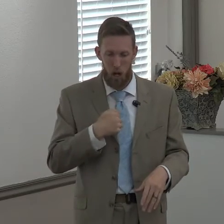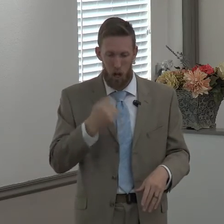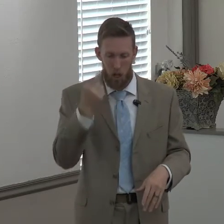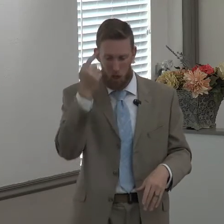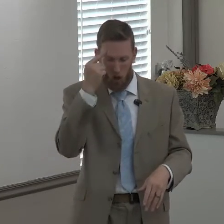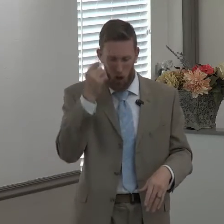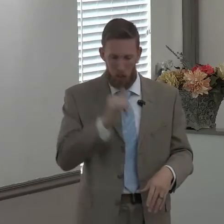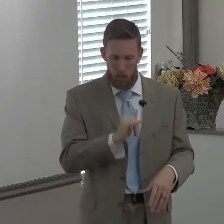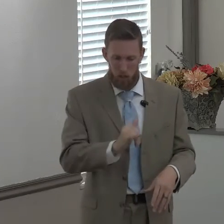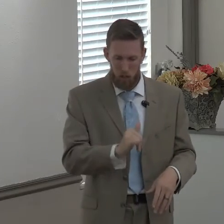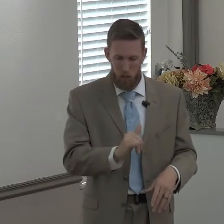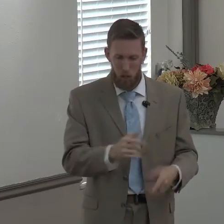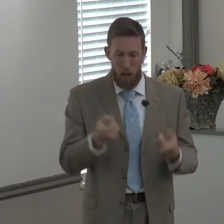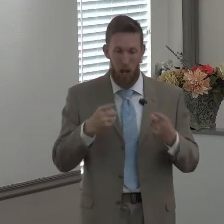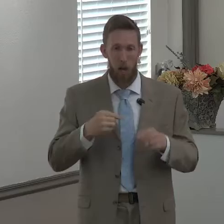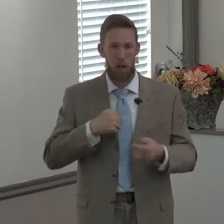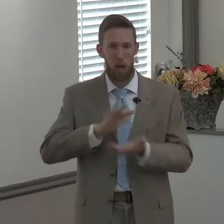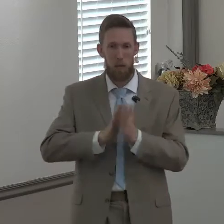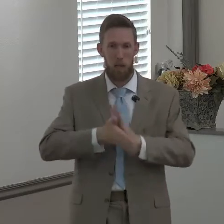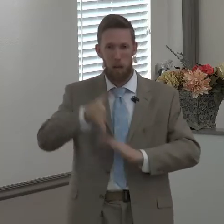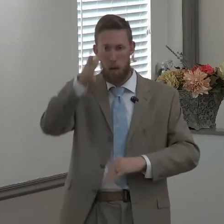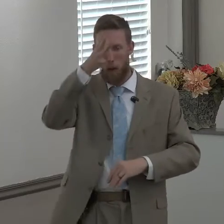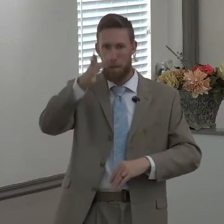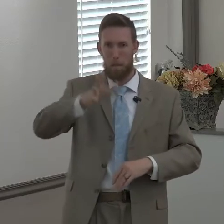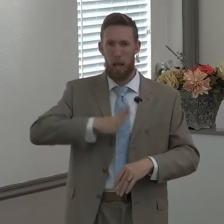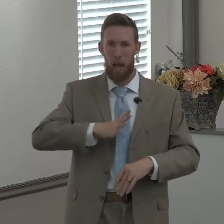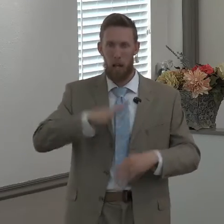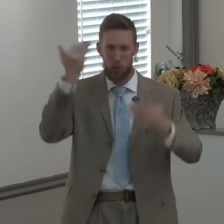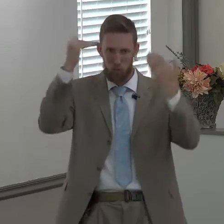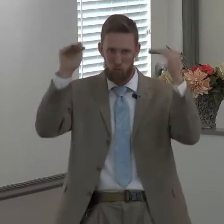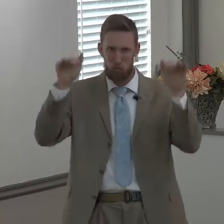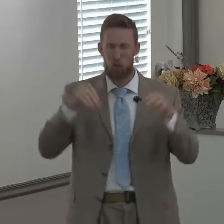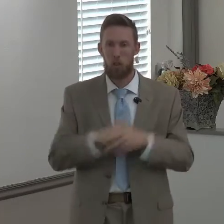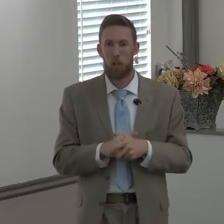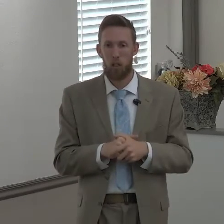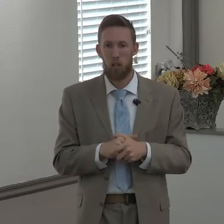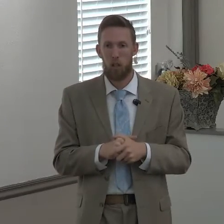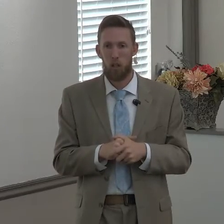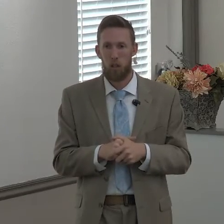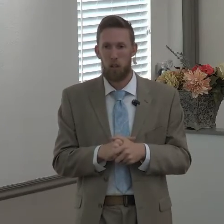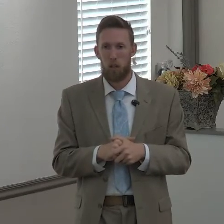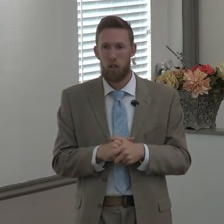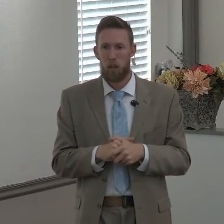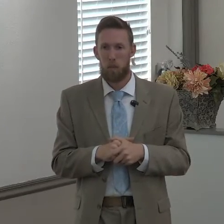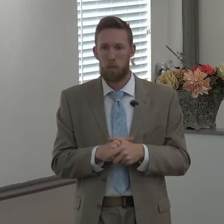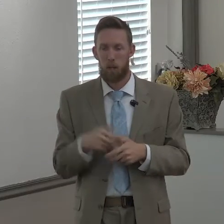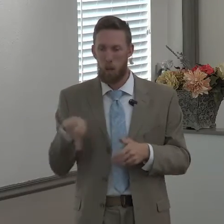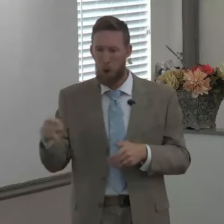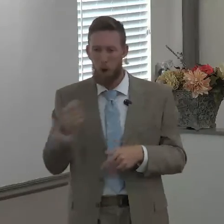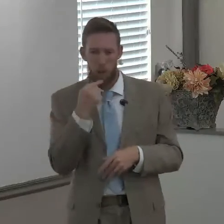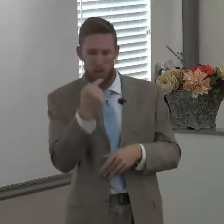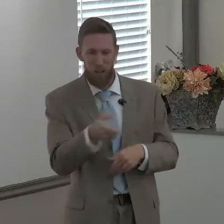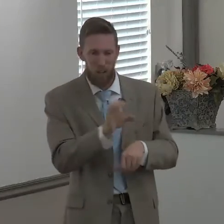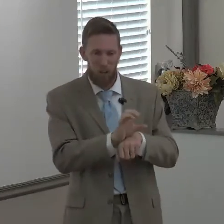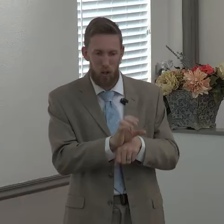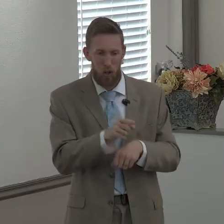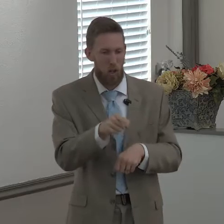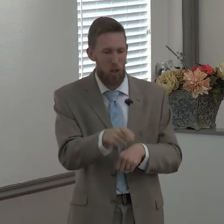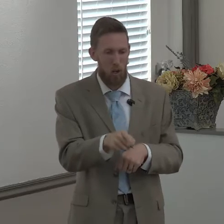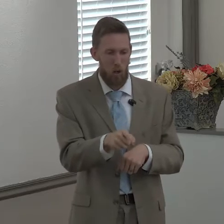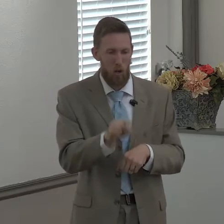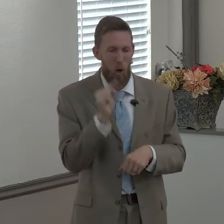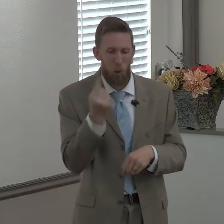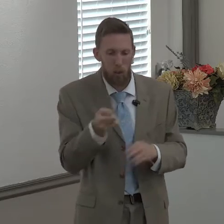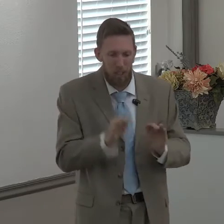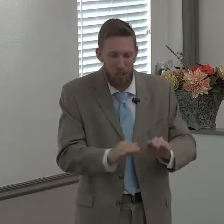an example from childhood. He said in verse 11, when I was a child, I spake as a child. I understood as a child. I thought as a child. But